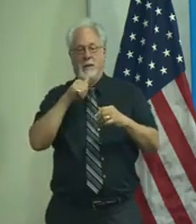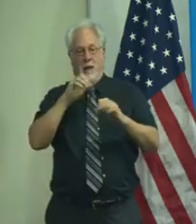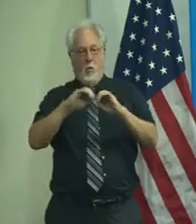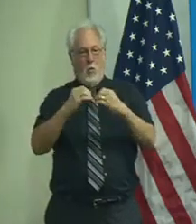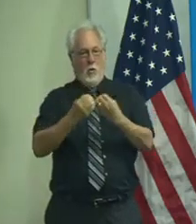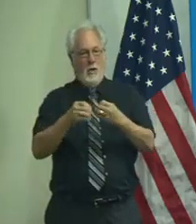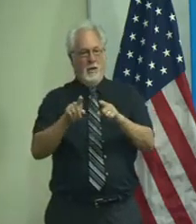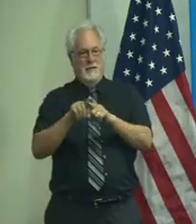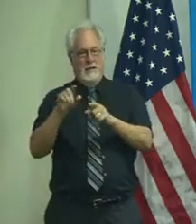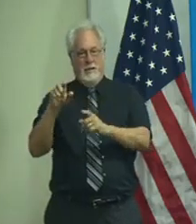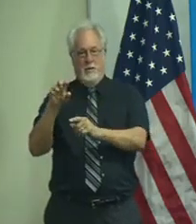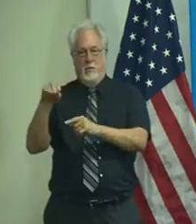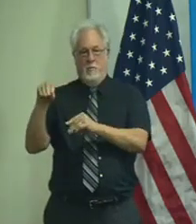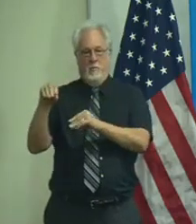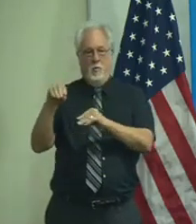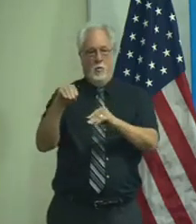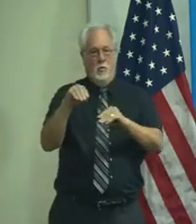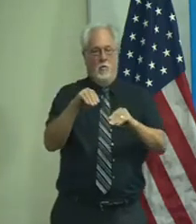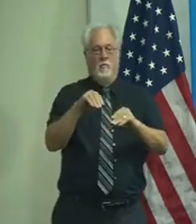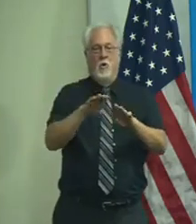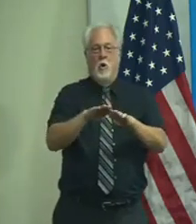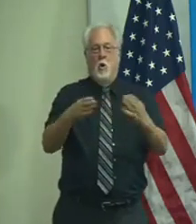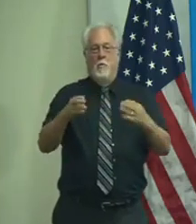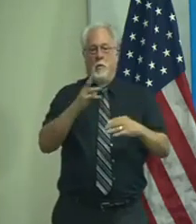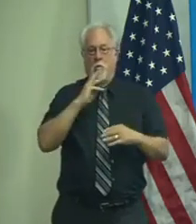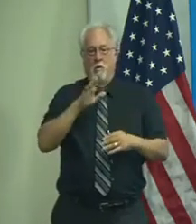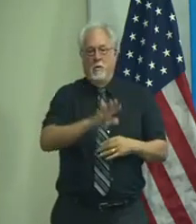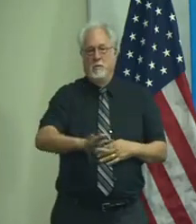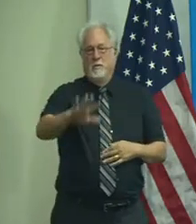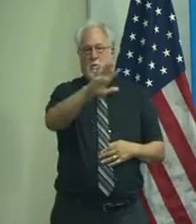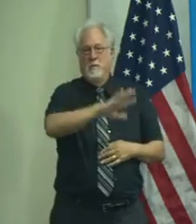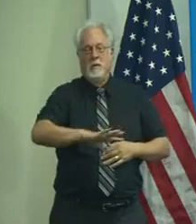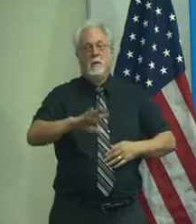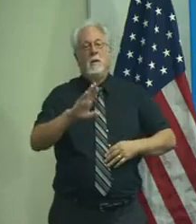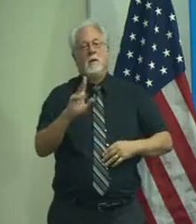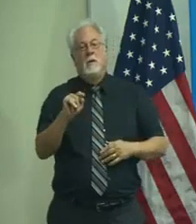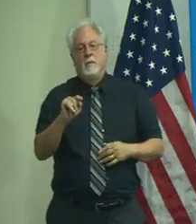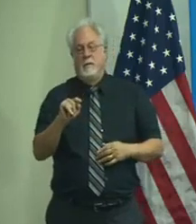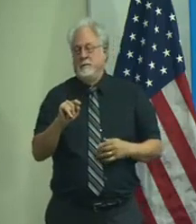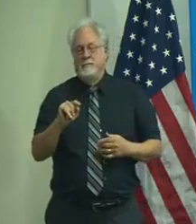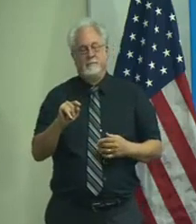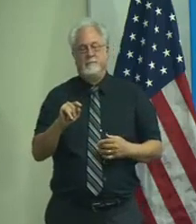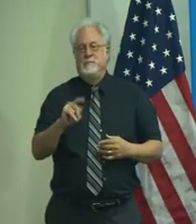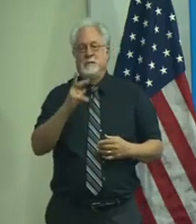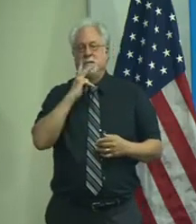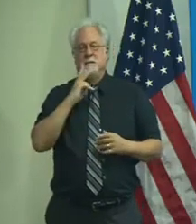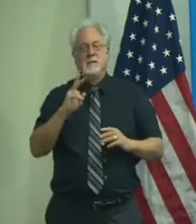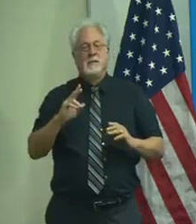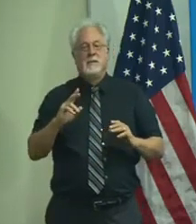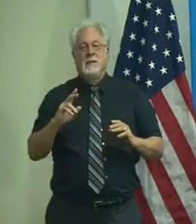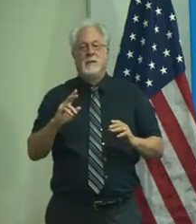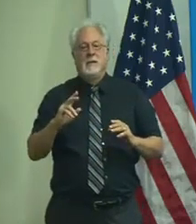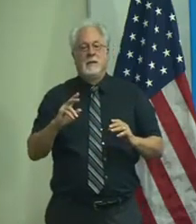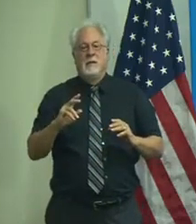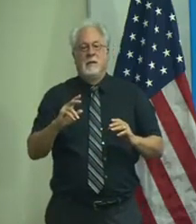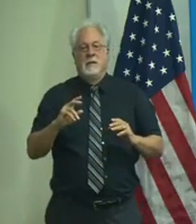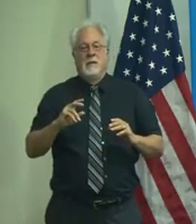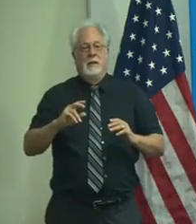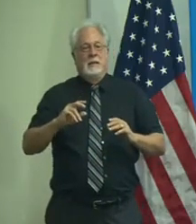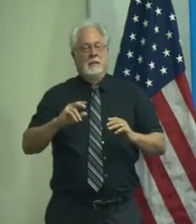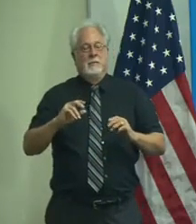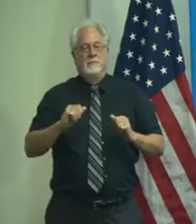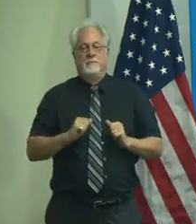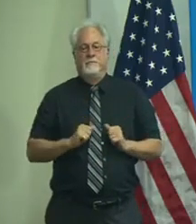out over open water. But that's not the case. And so right now they don't see any similar